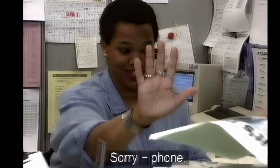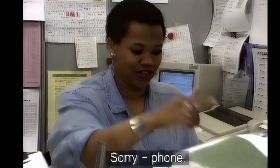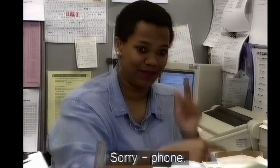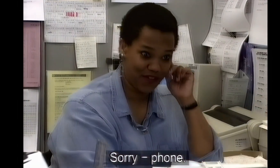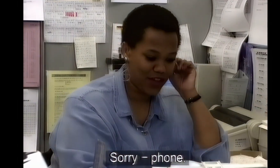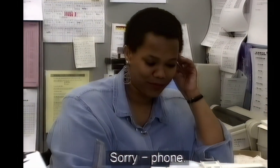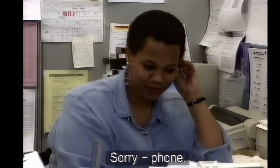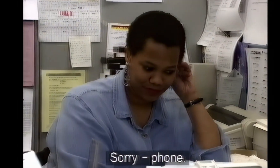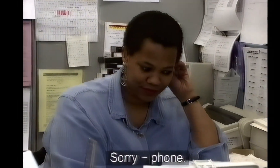Sorry, phone.